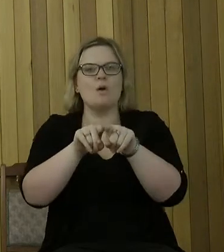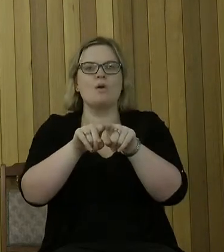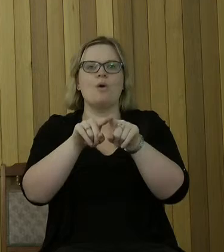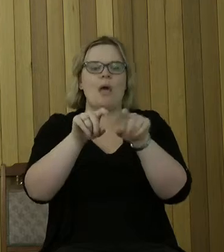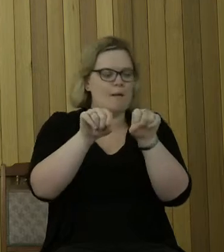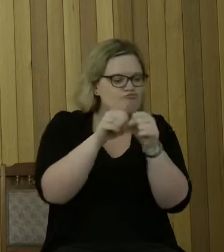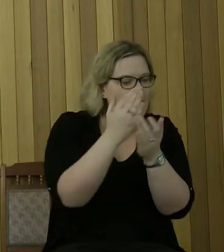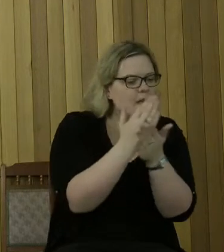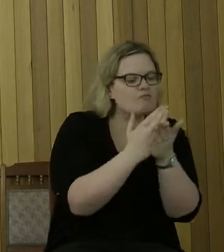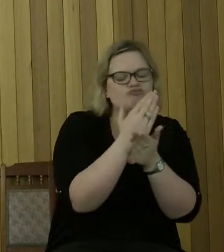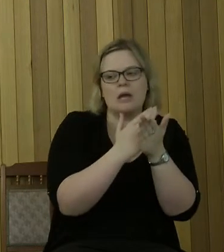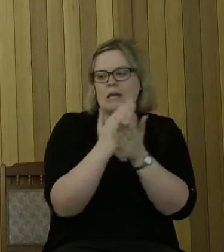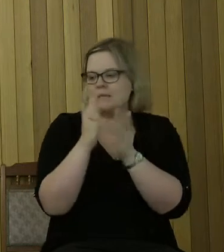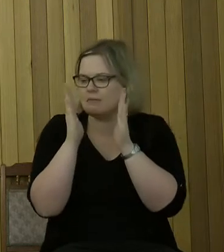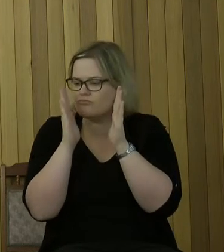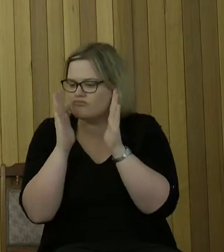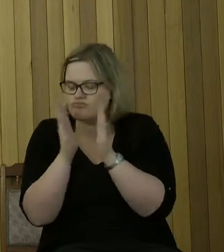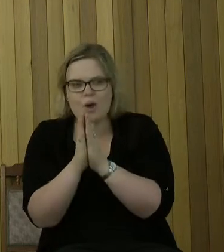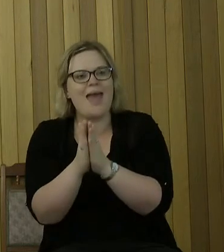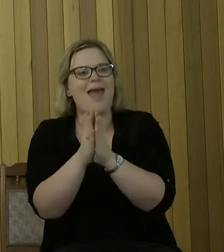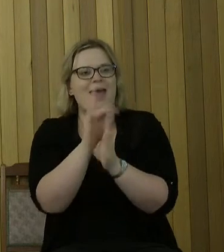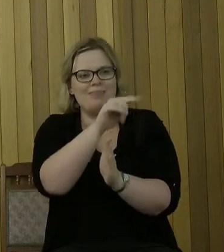bread and to prayer.